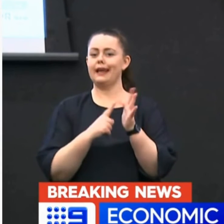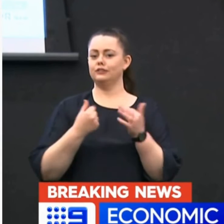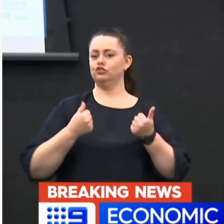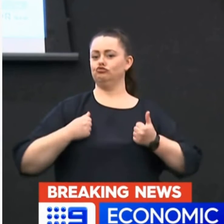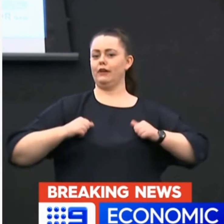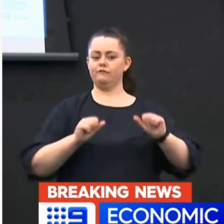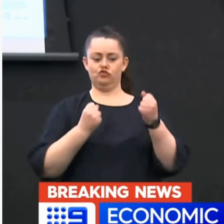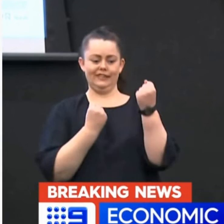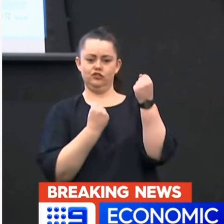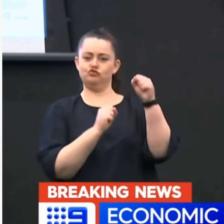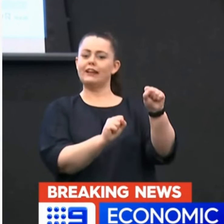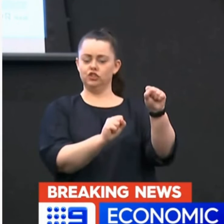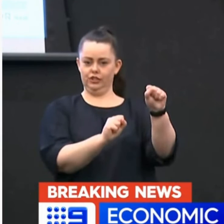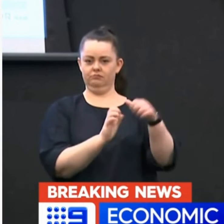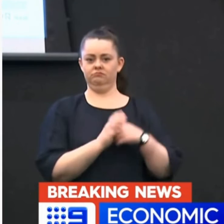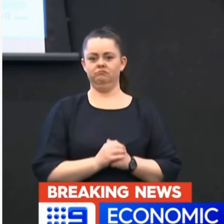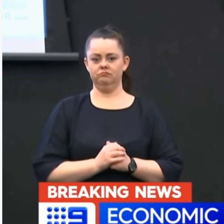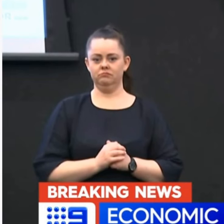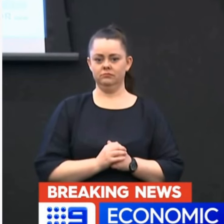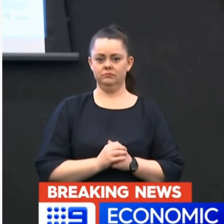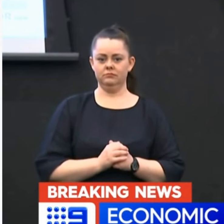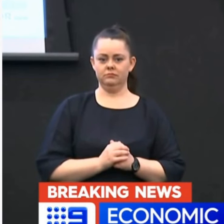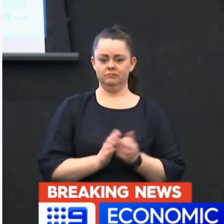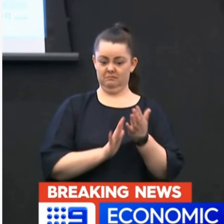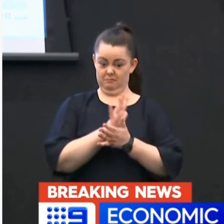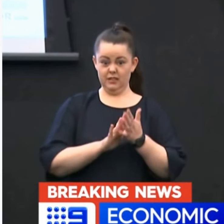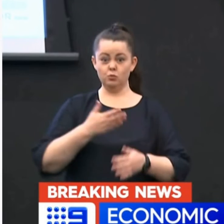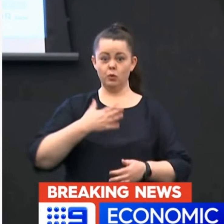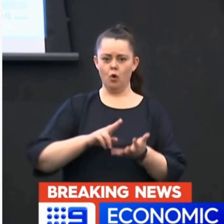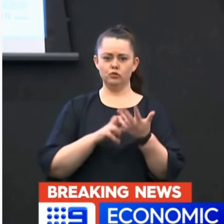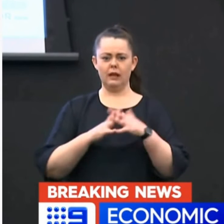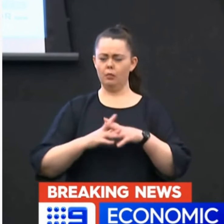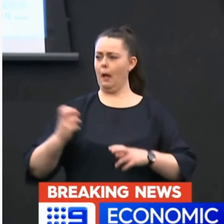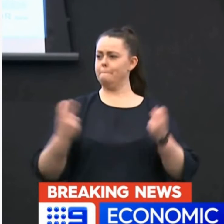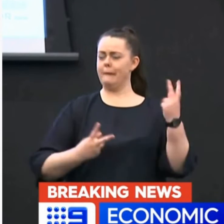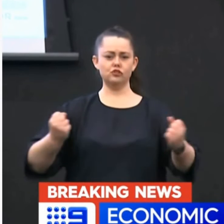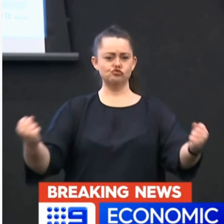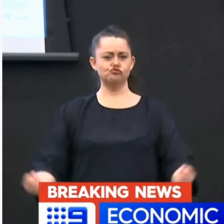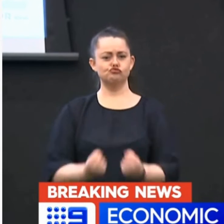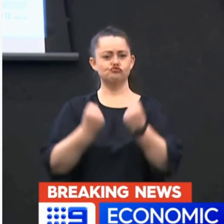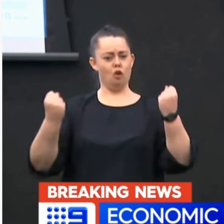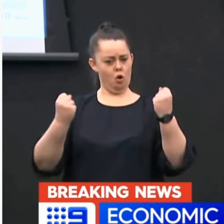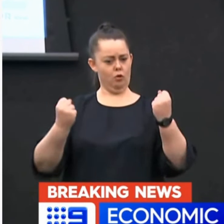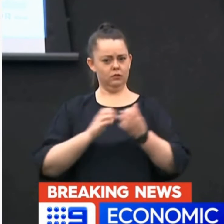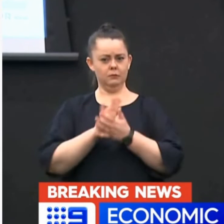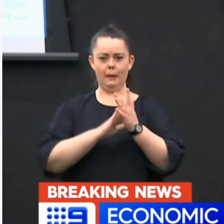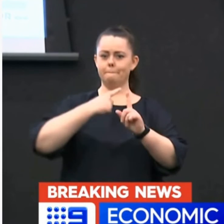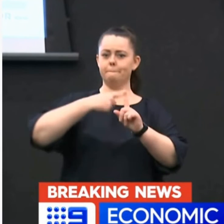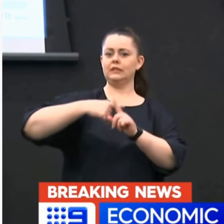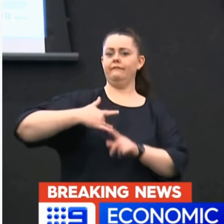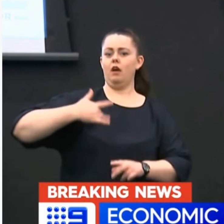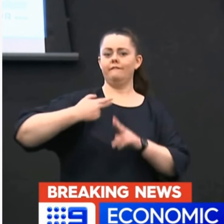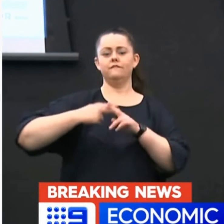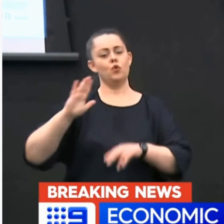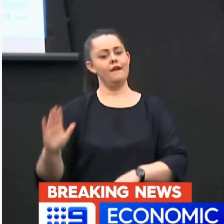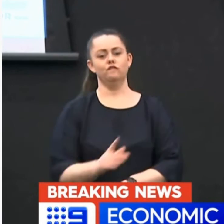feet safely and build a better future for everyone. We know that this has been a